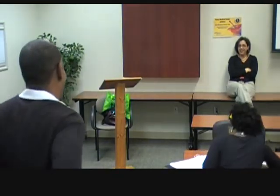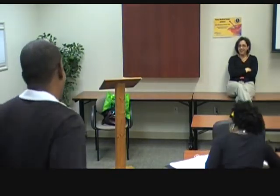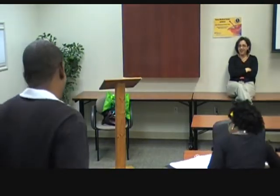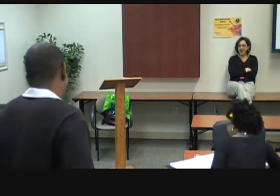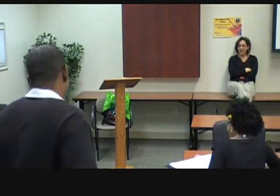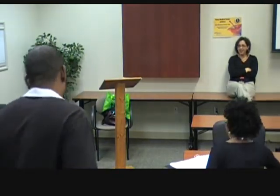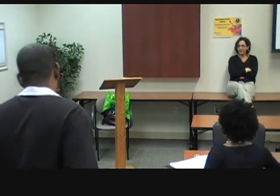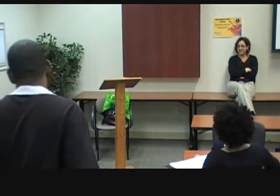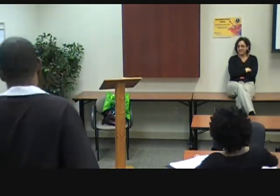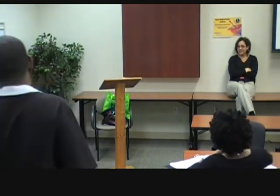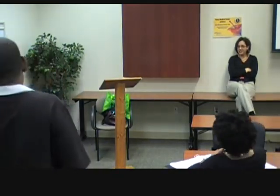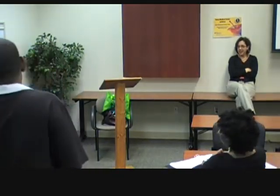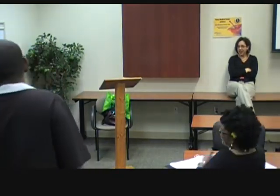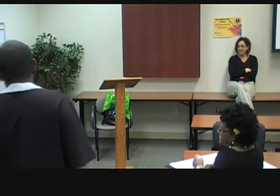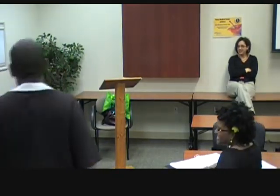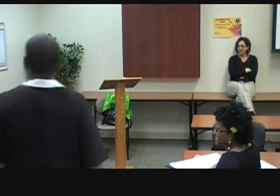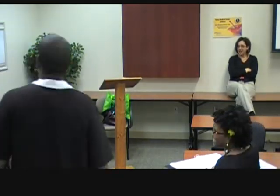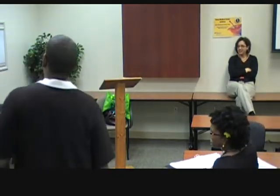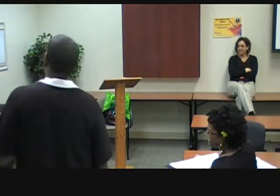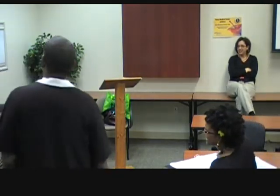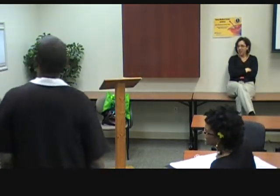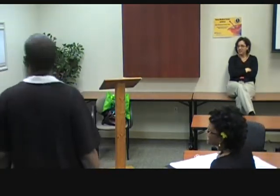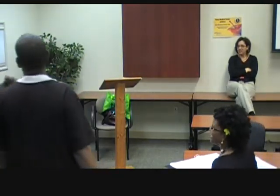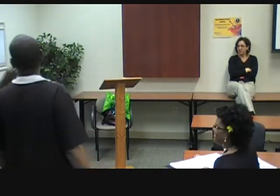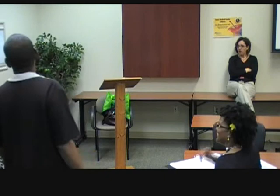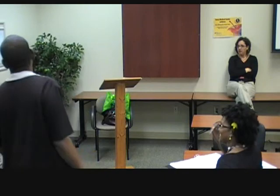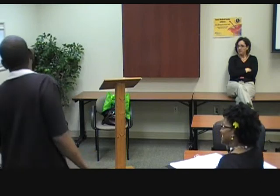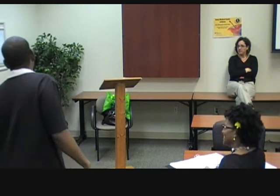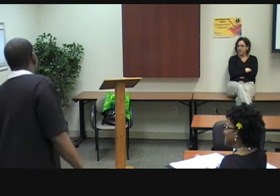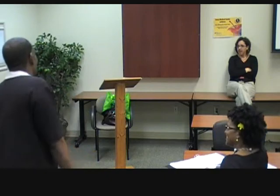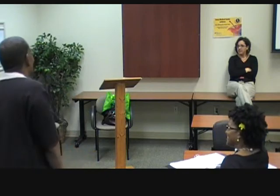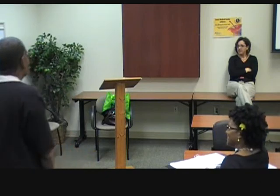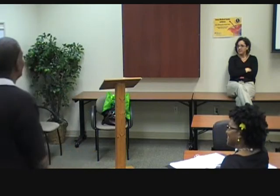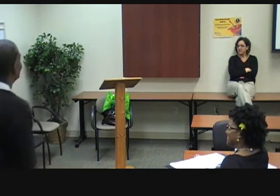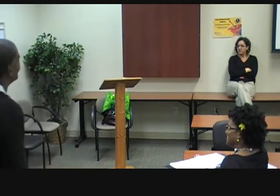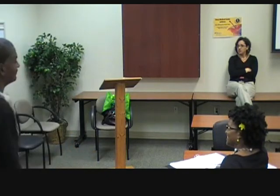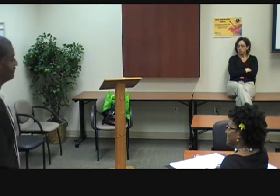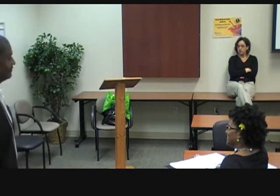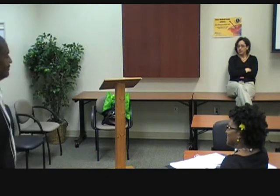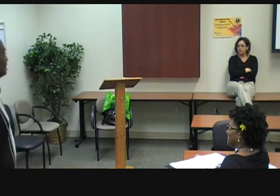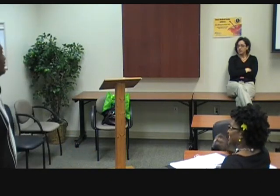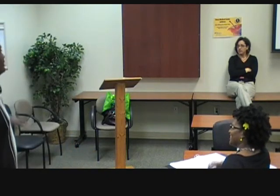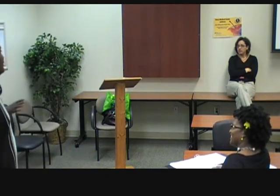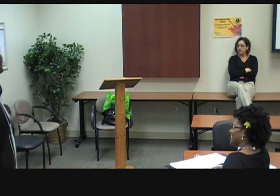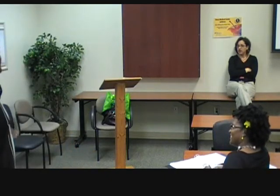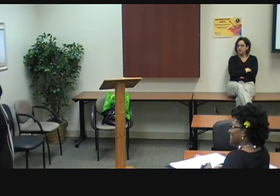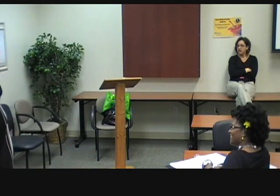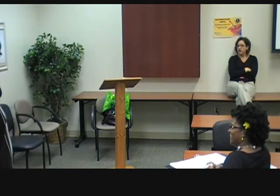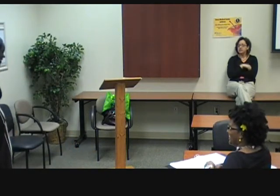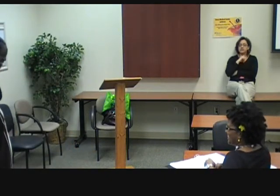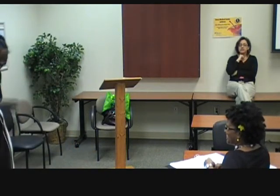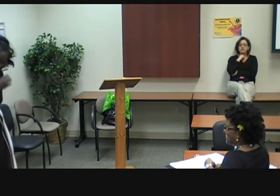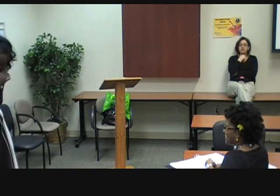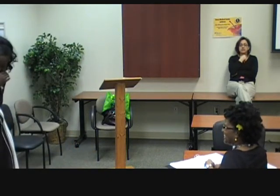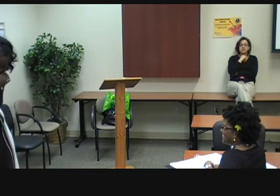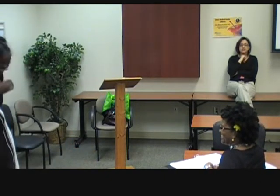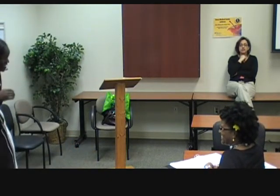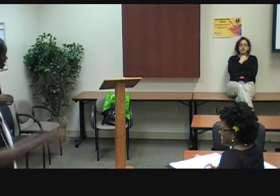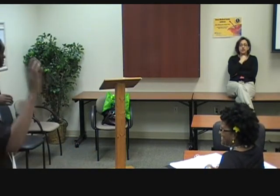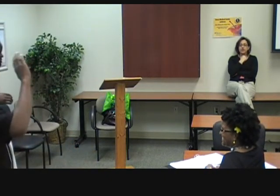We're not in a competition. Yeah, just get it. We just go ahead and, Just do it. just Just turn turn, it. just turn your